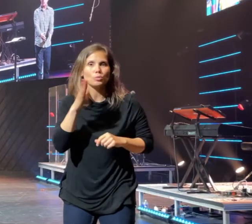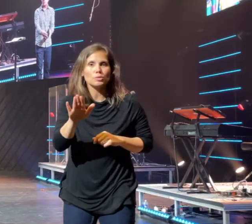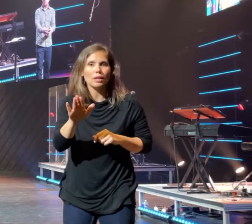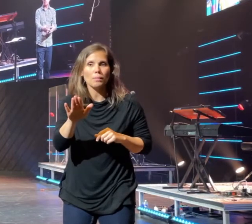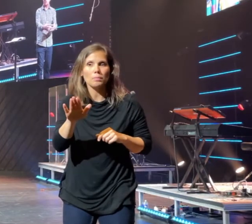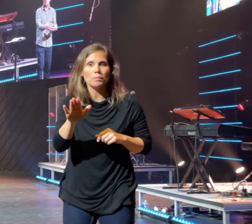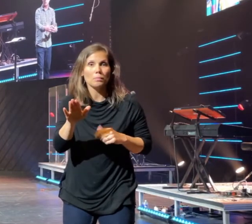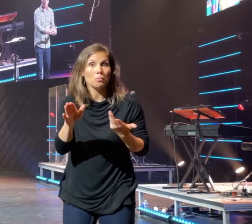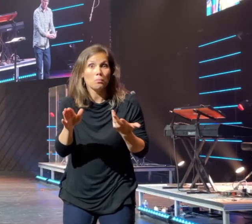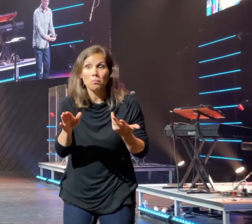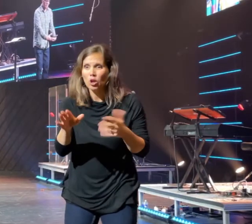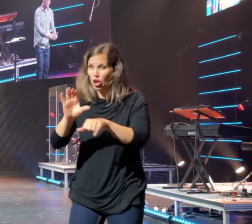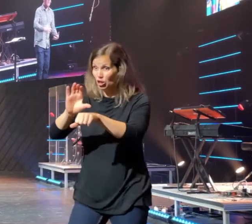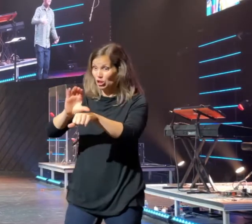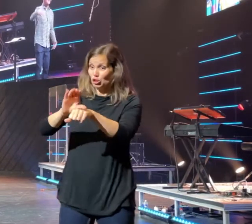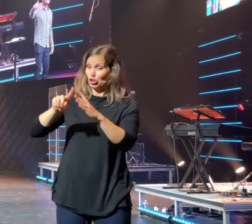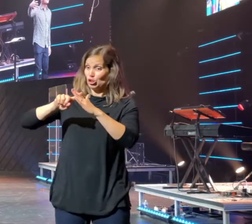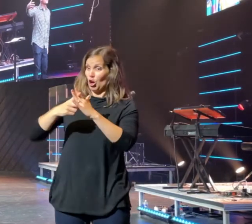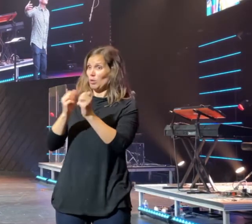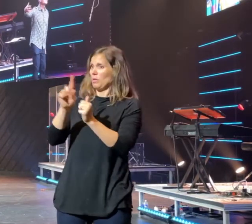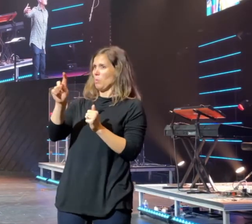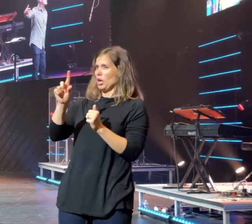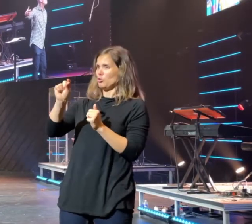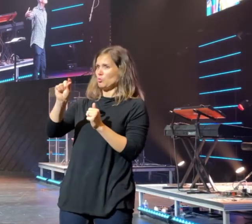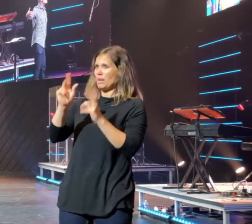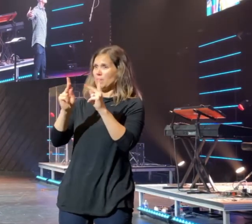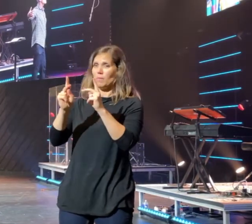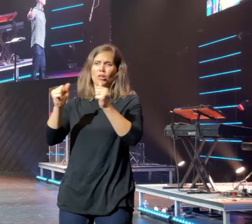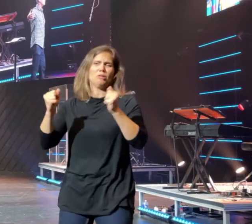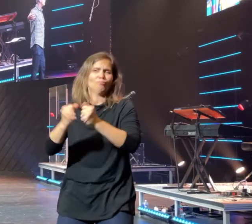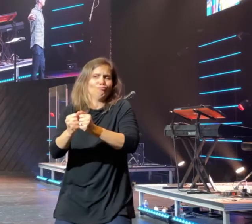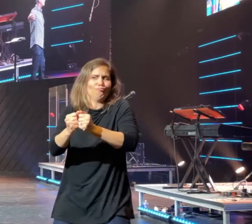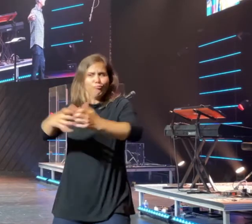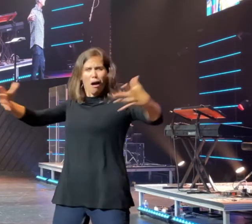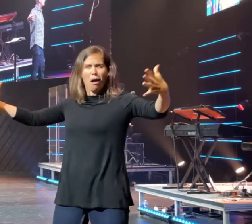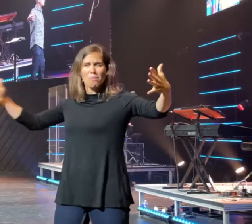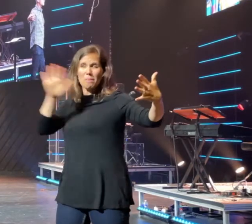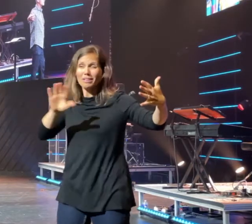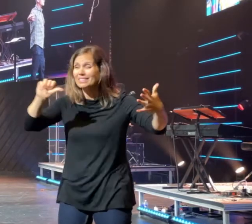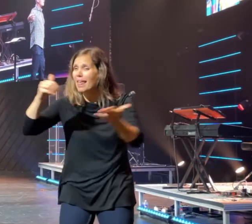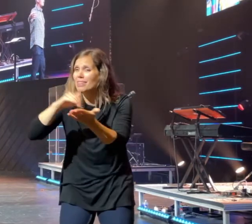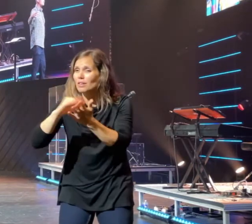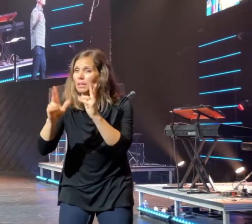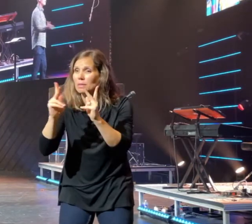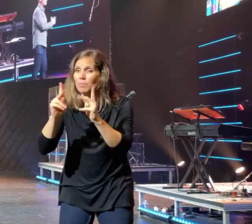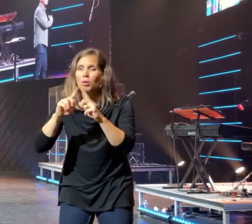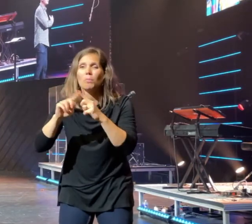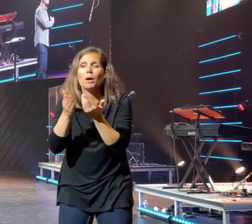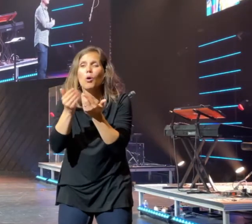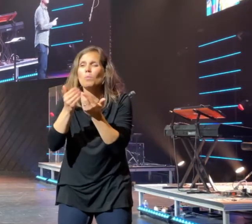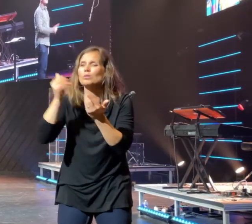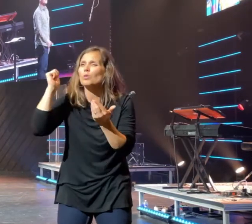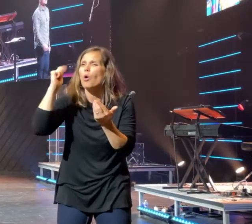even though the church had gone from 120 to probably 10,000, if you did the math in the book of Acts. Almost all of